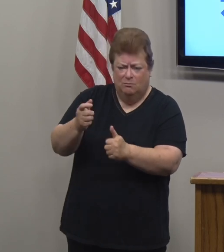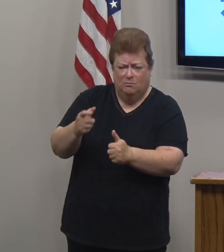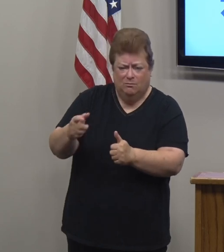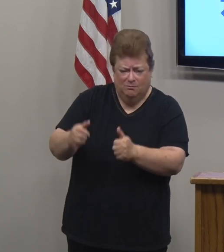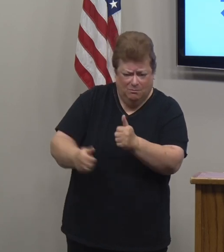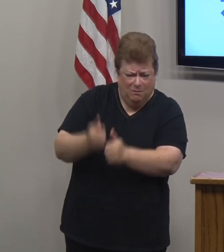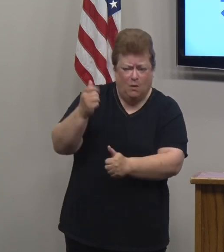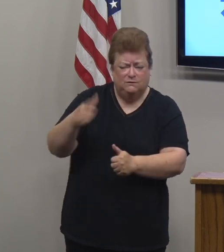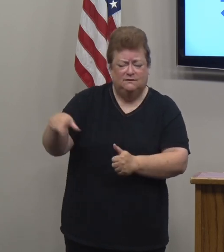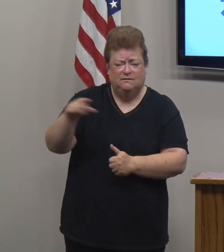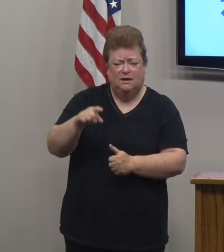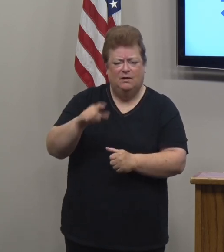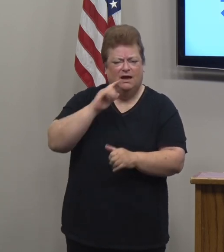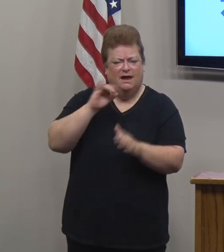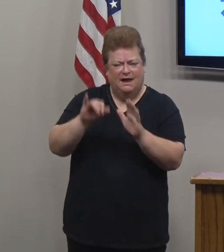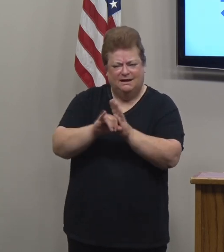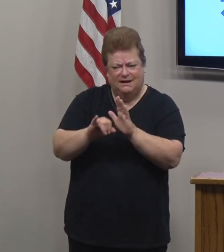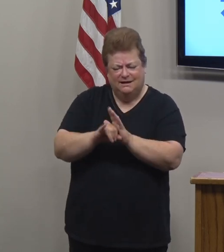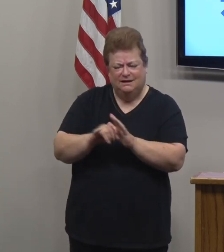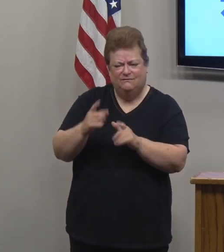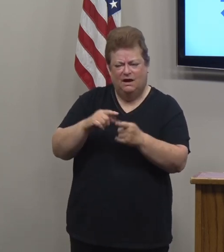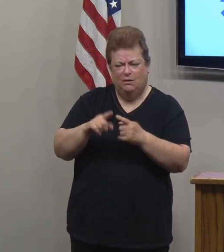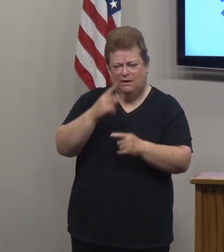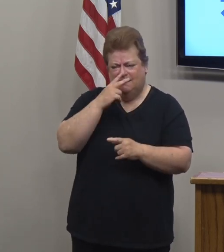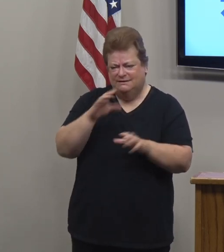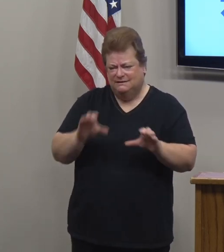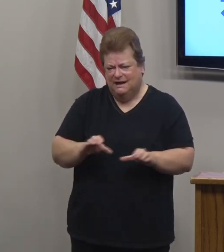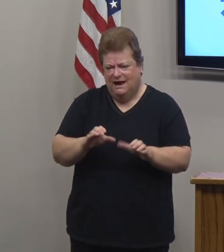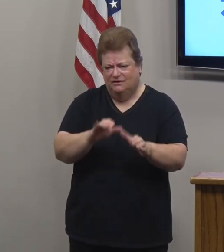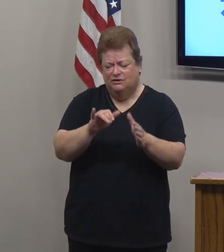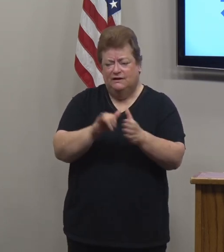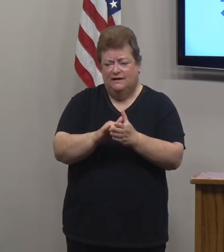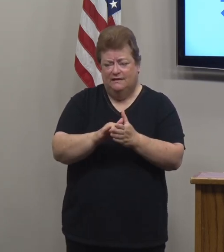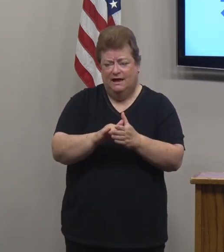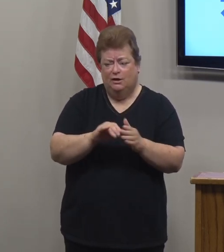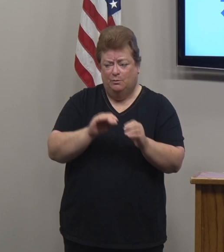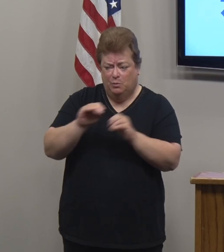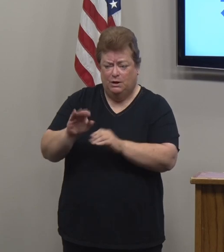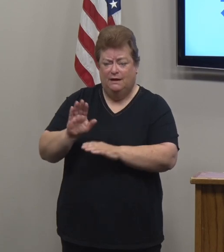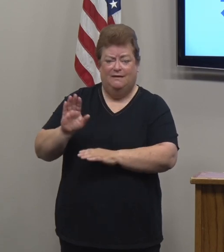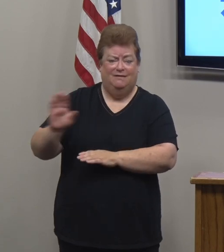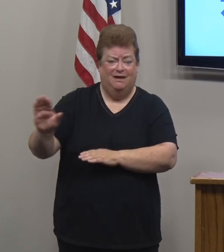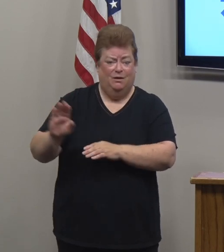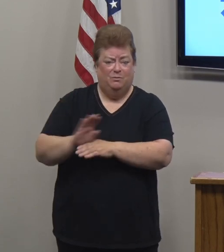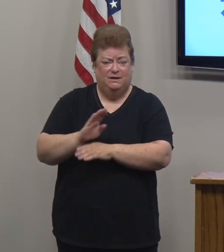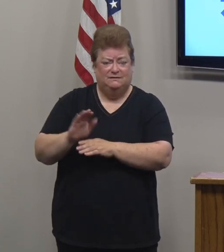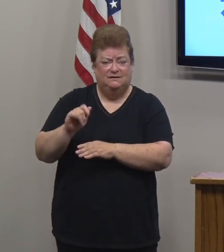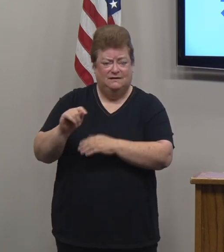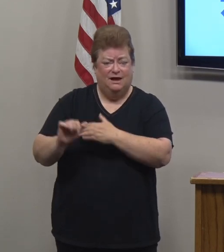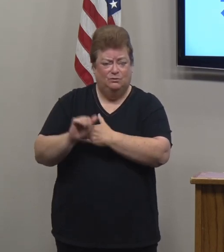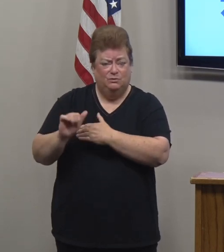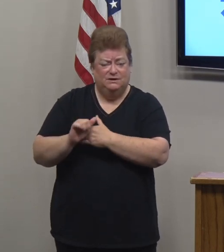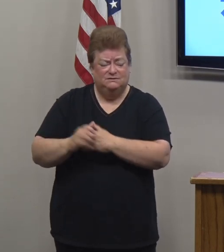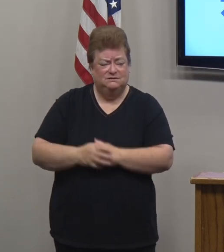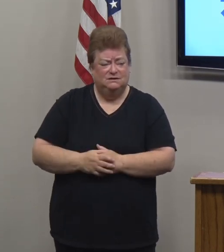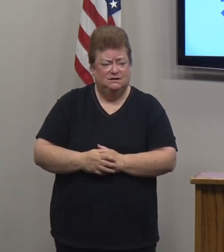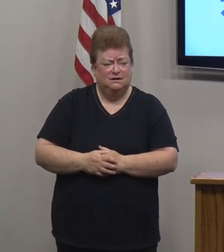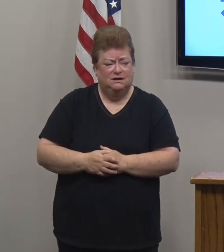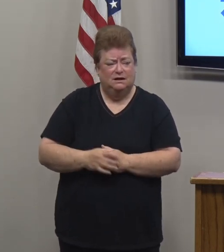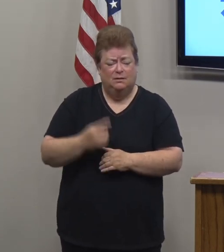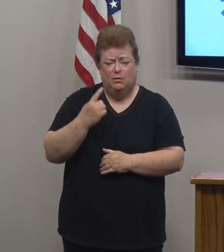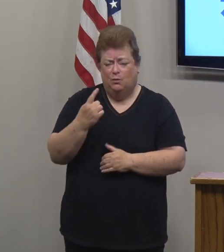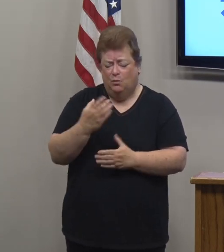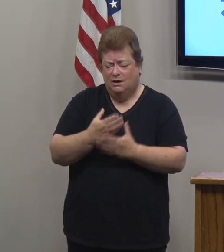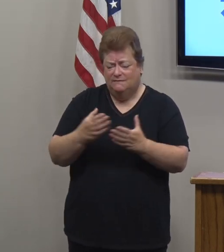and identifying when they see actions that are putting their businesses at risk. But one of the things we do know that makes it